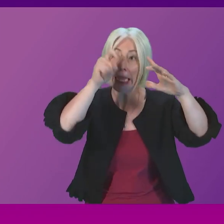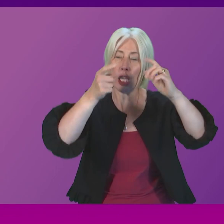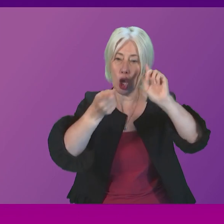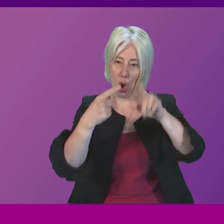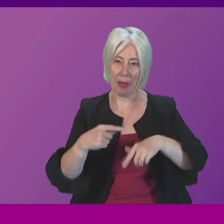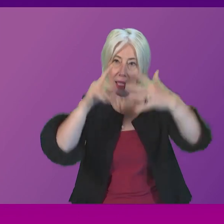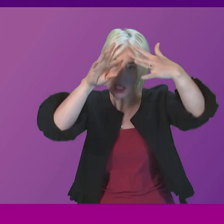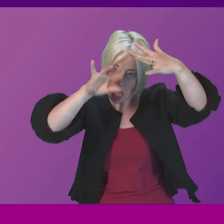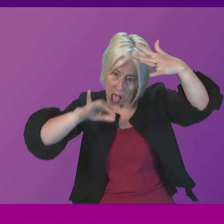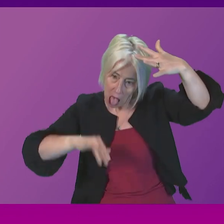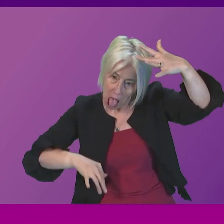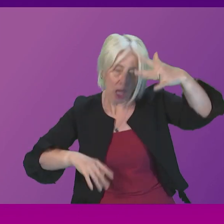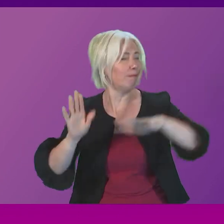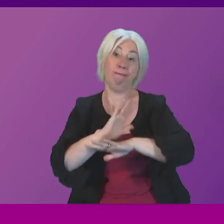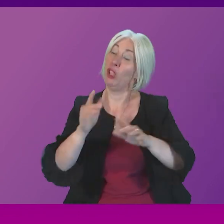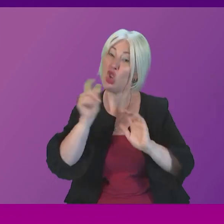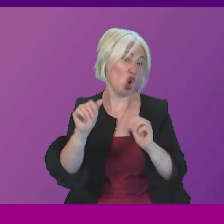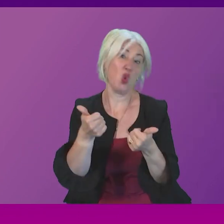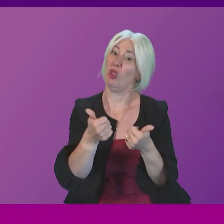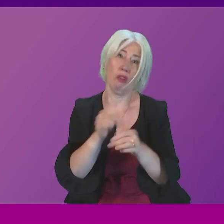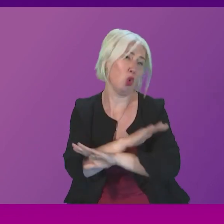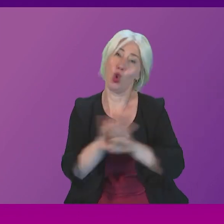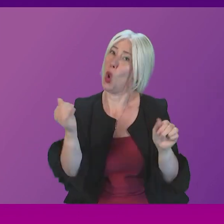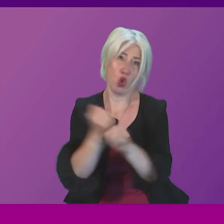because nothing good will be found there.